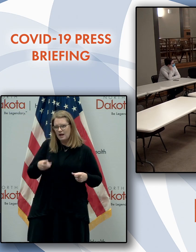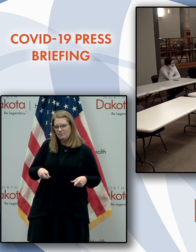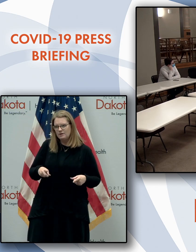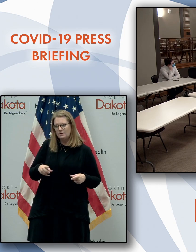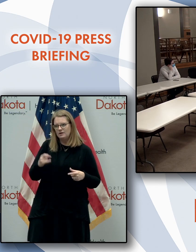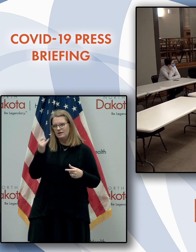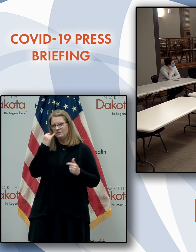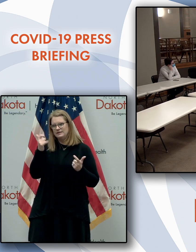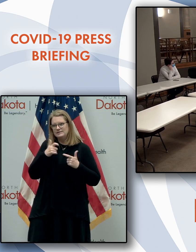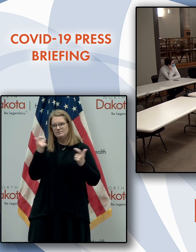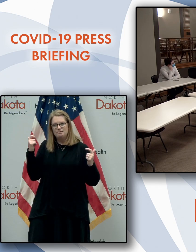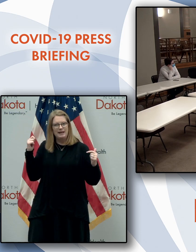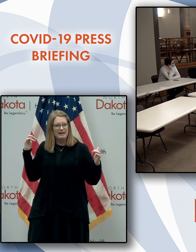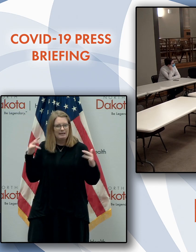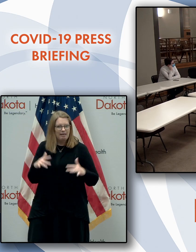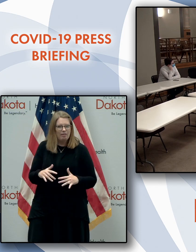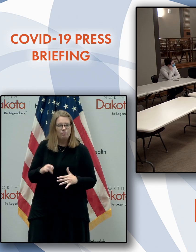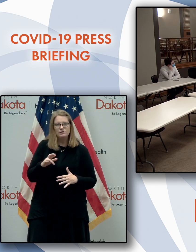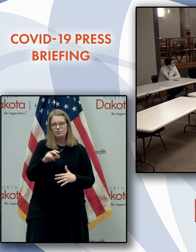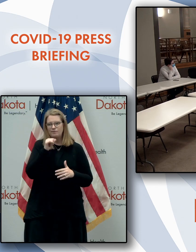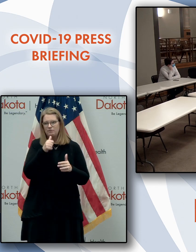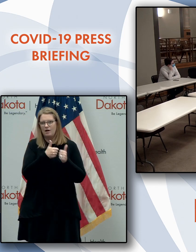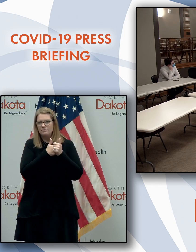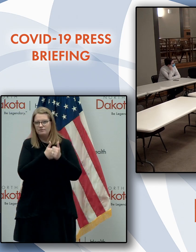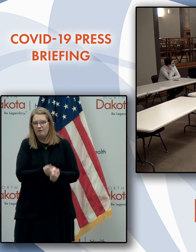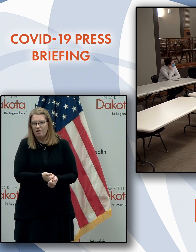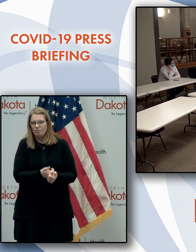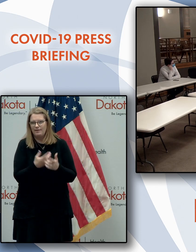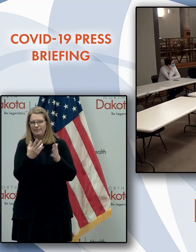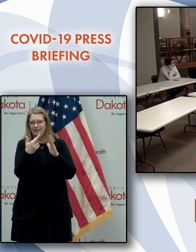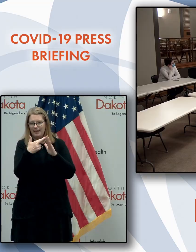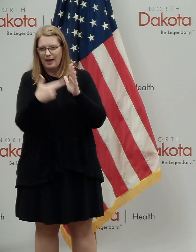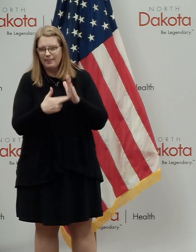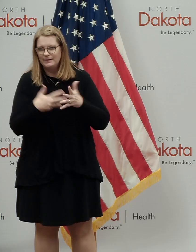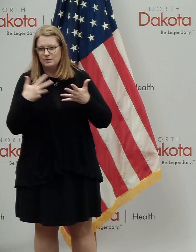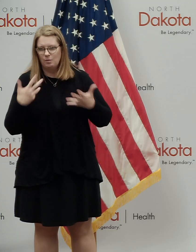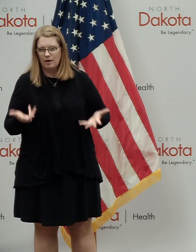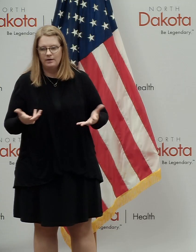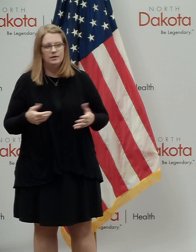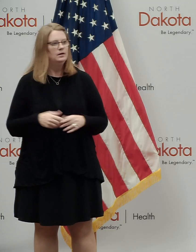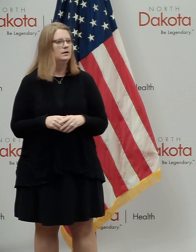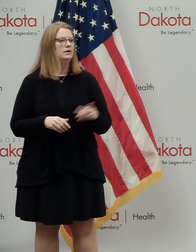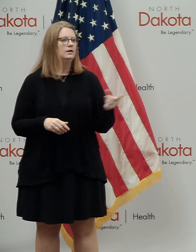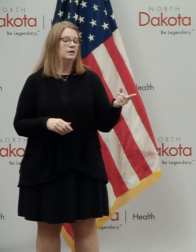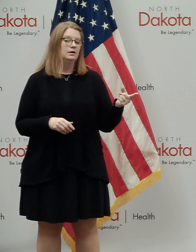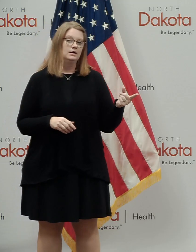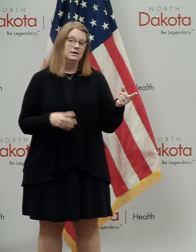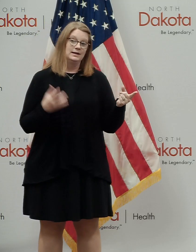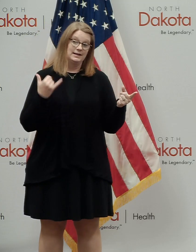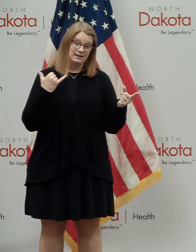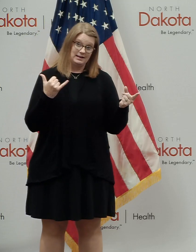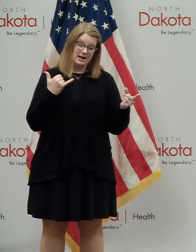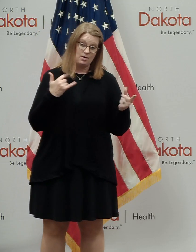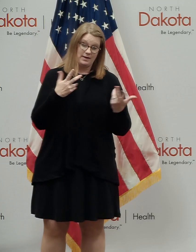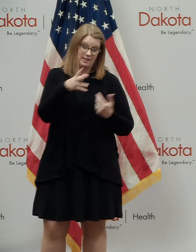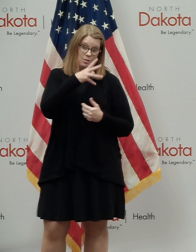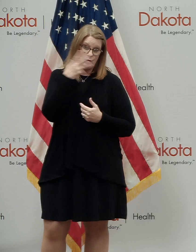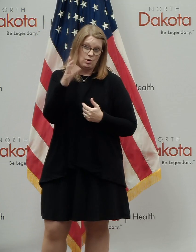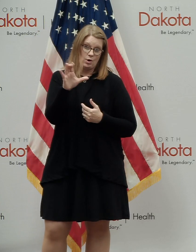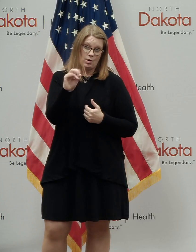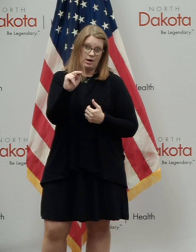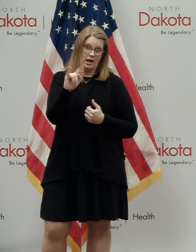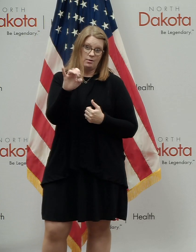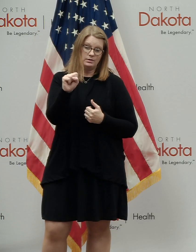it's large gatherings or just not complying to some of the guidelines? As best we can tell in some of our rural